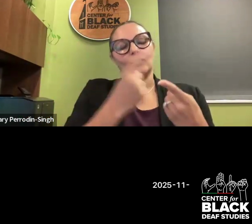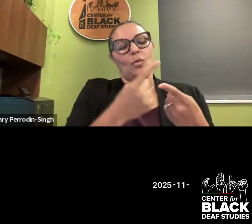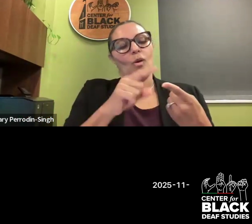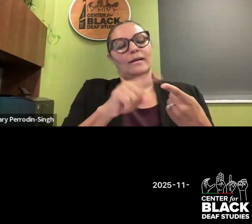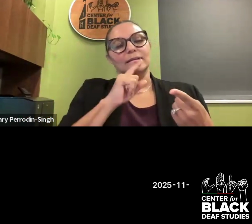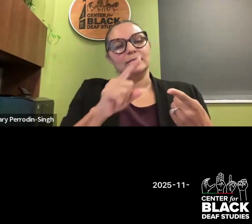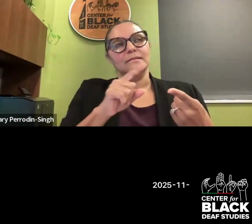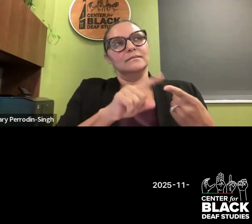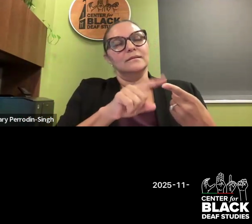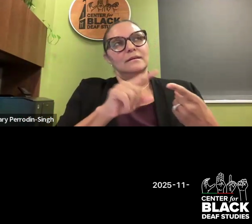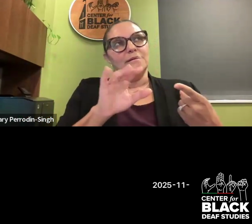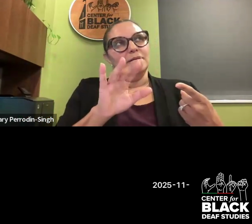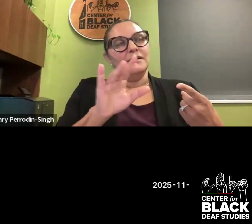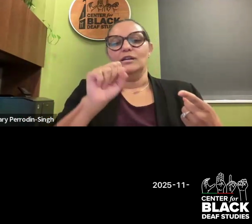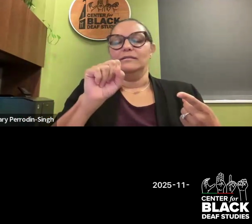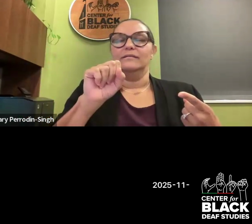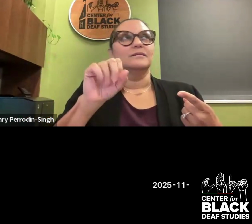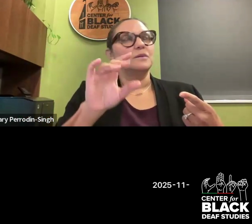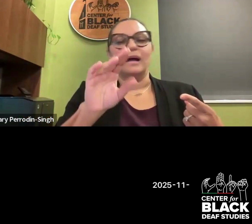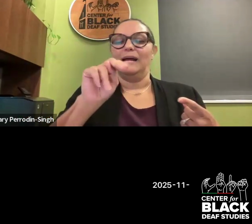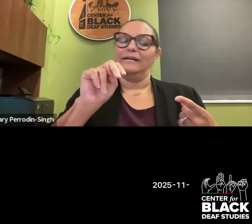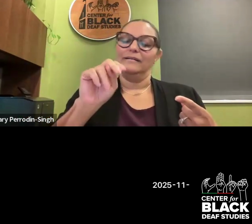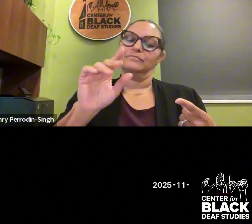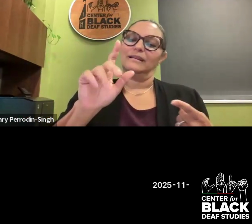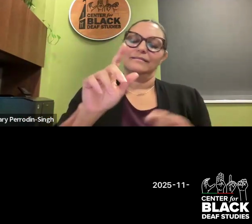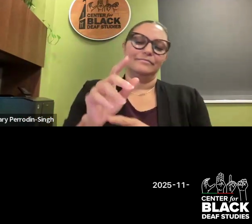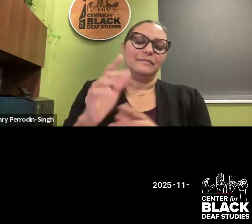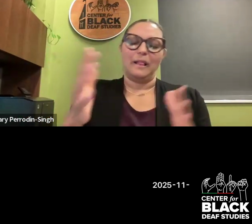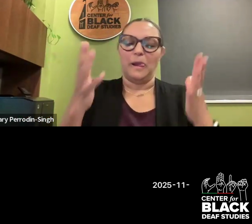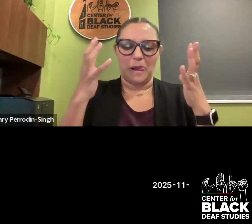And so one is